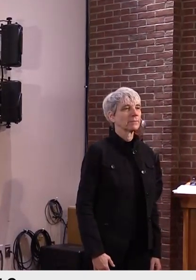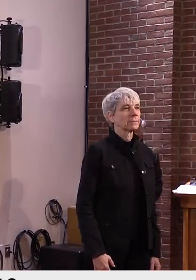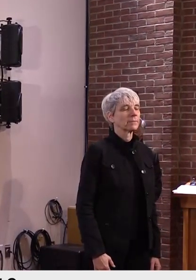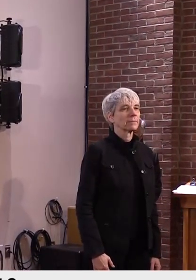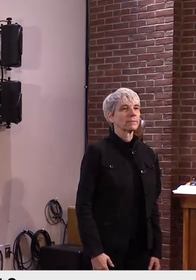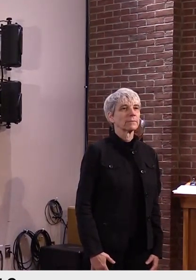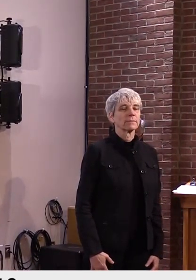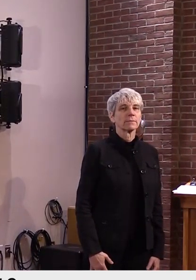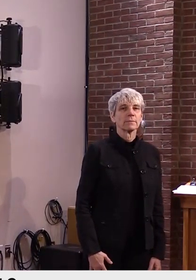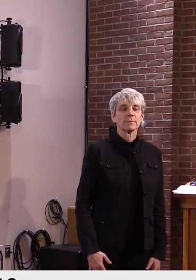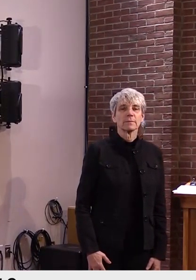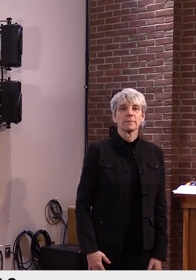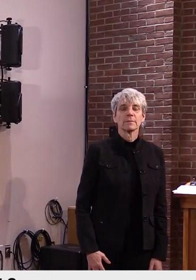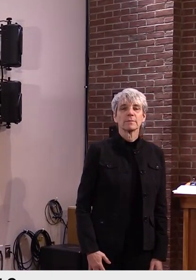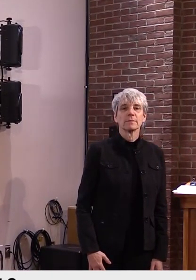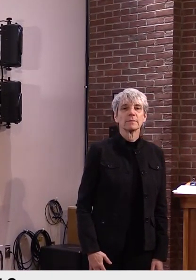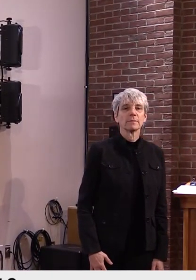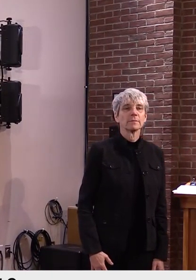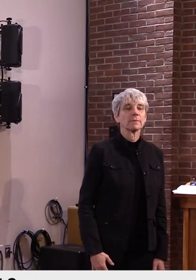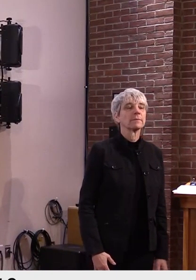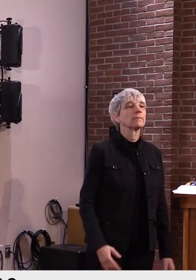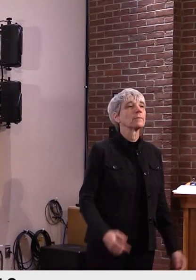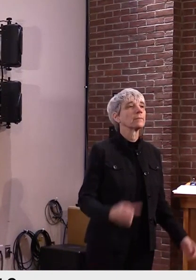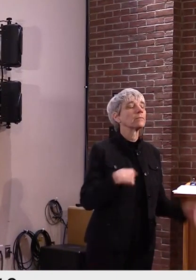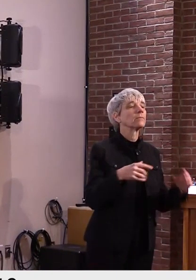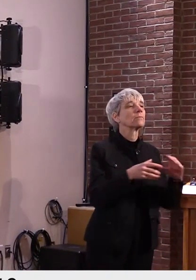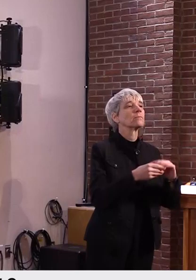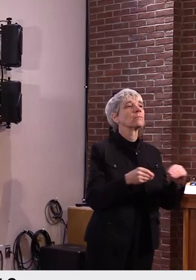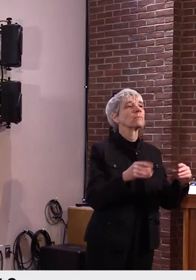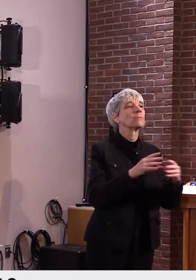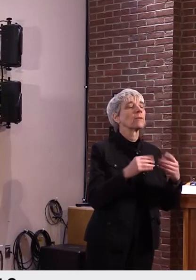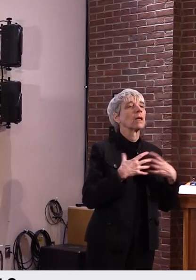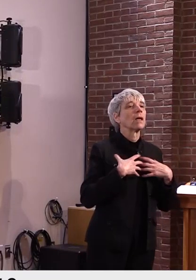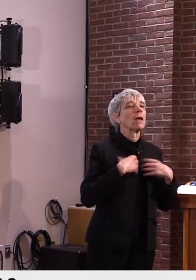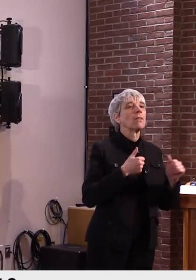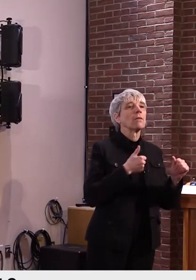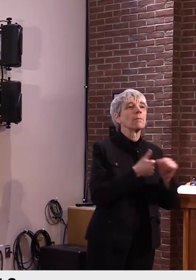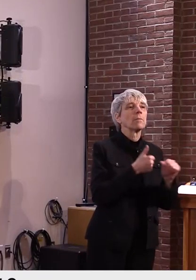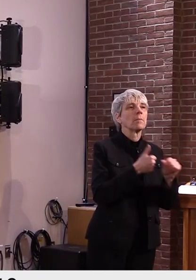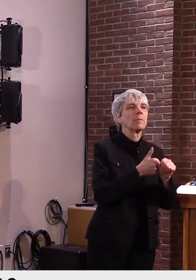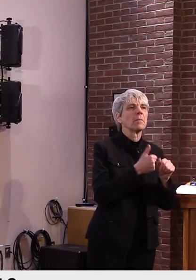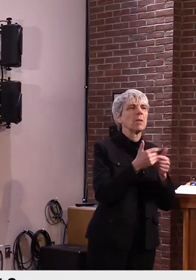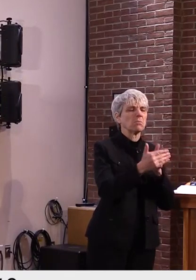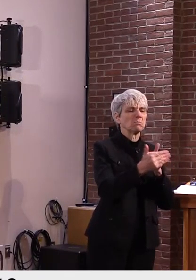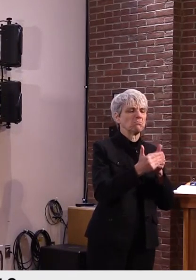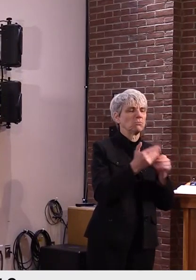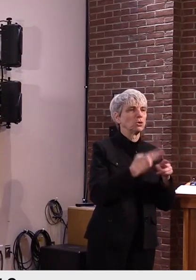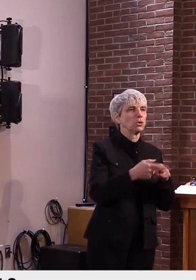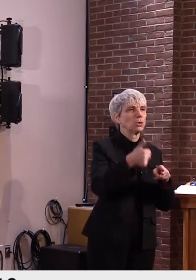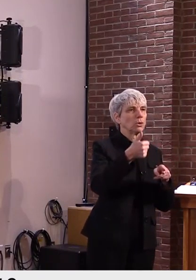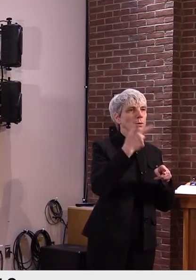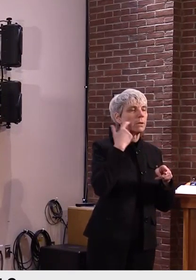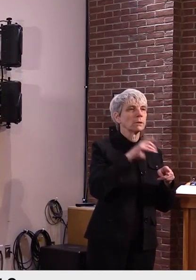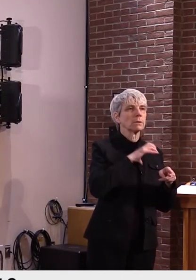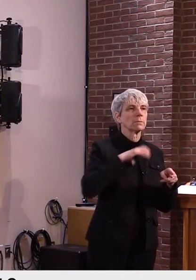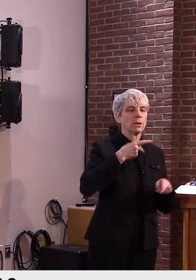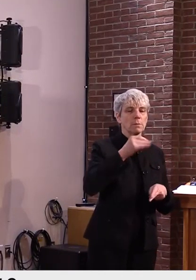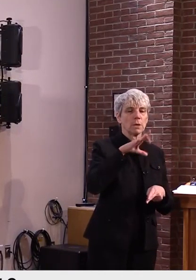I'll make the health update and cases update a bit abbreviated, as Commissioner Pichak will be going into greater detail this